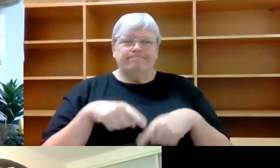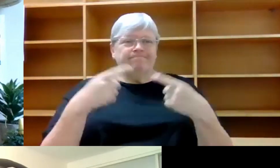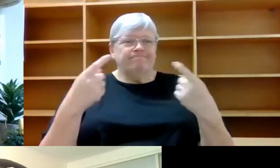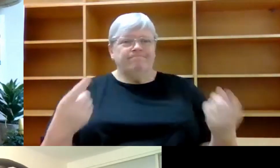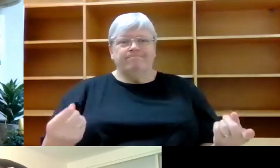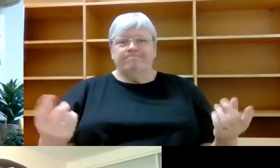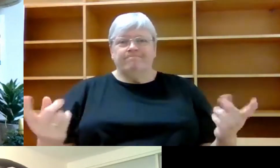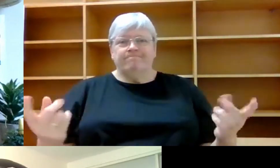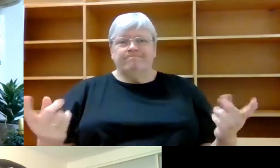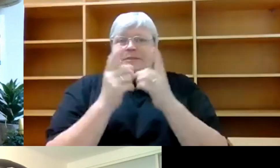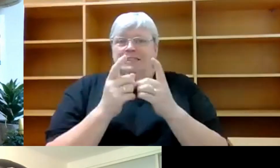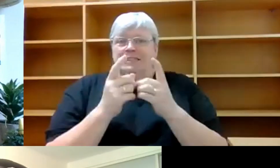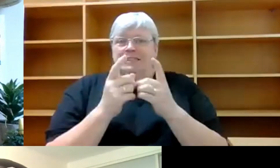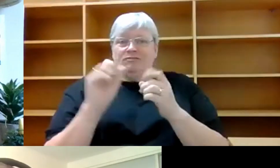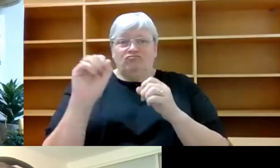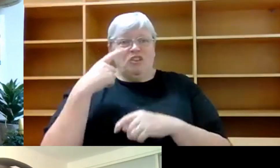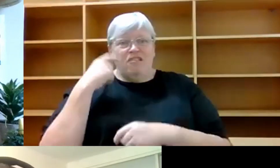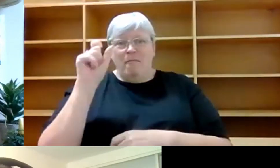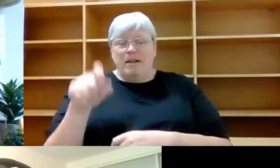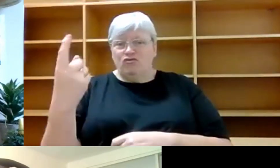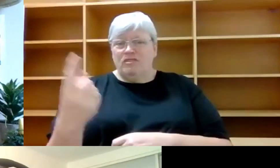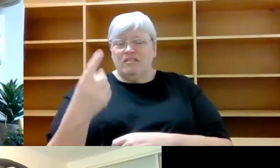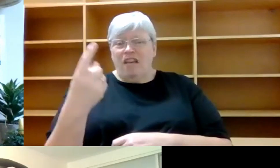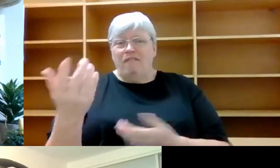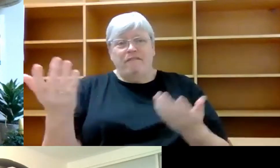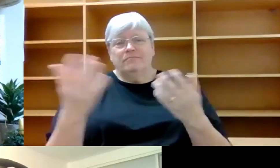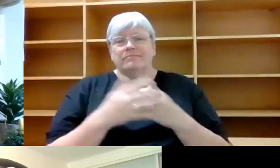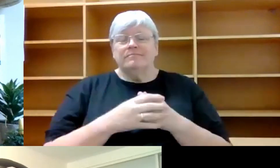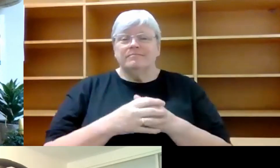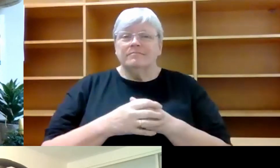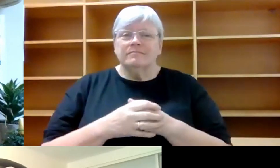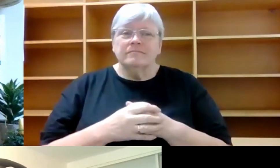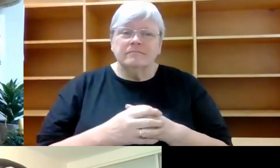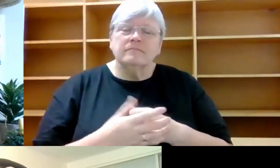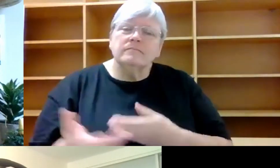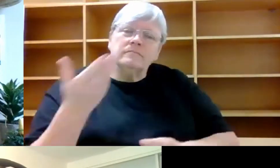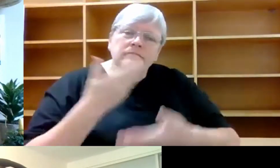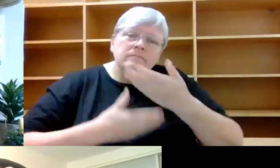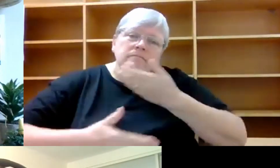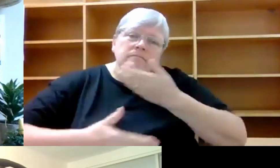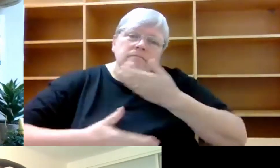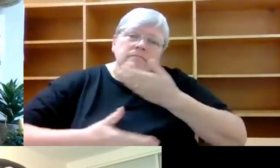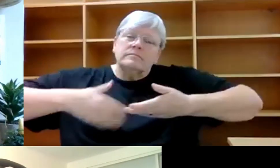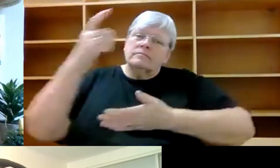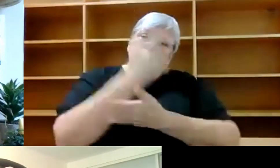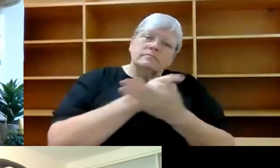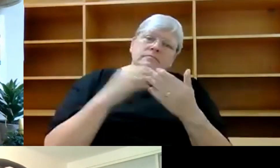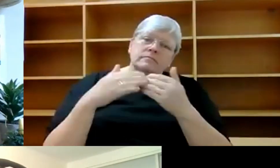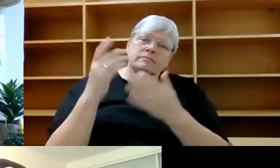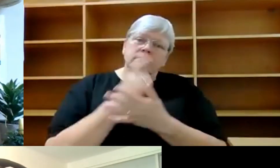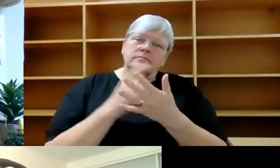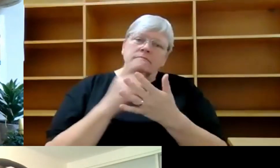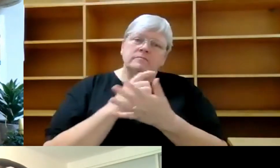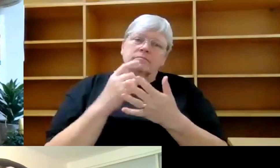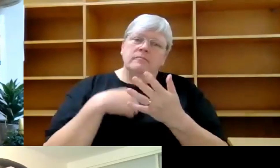encounter when you were a young person growing up. Could you tell me a bit more about that, and like what you think, what you